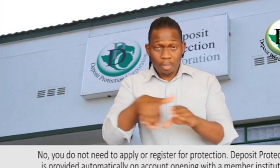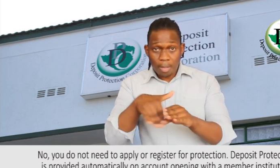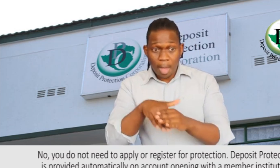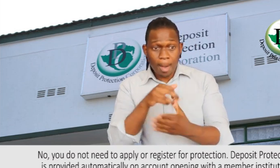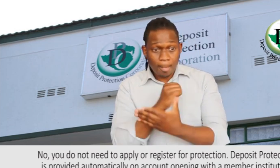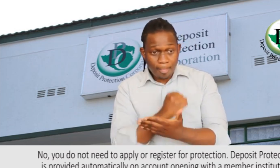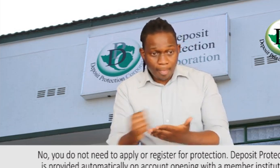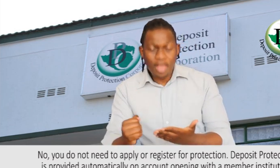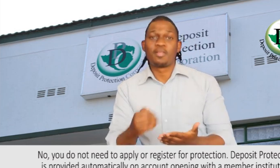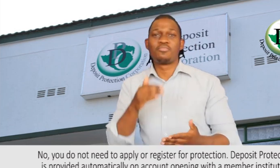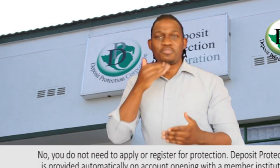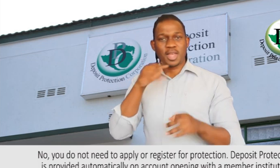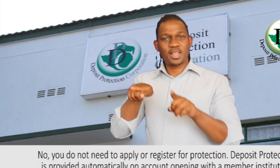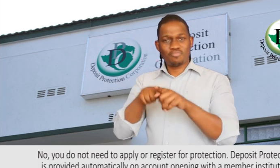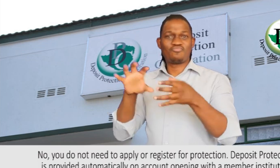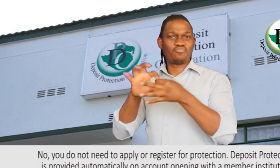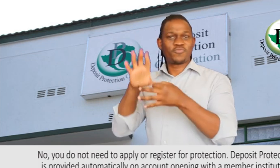member institution.